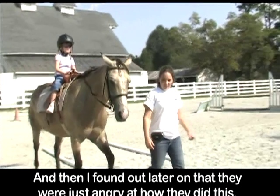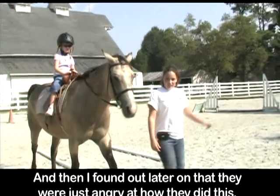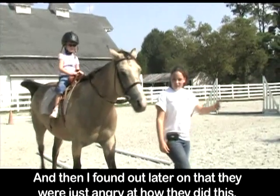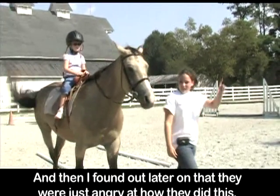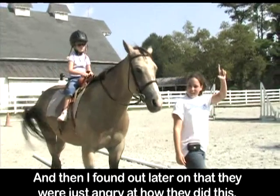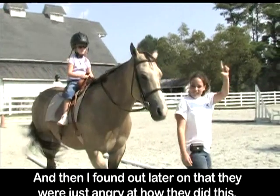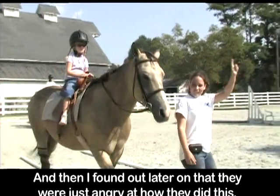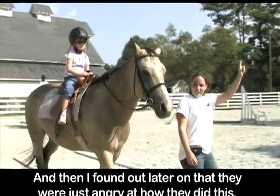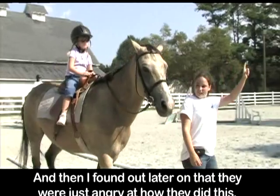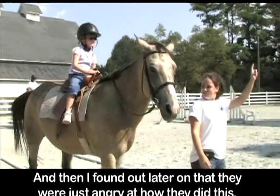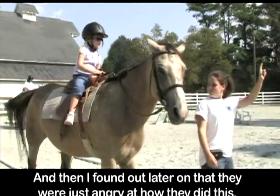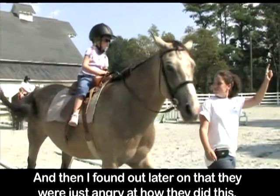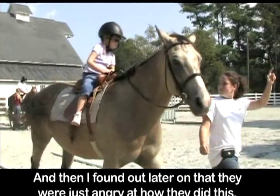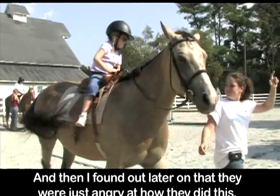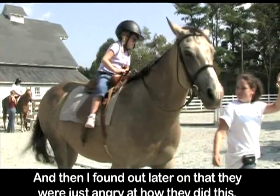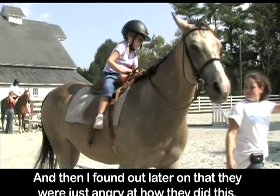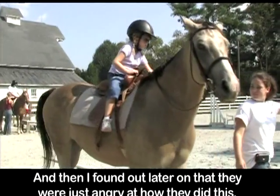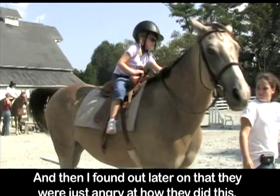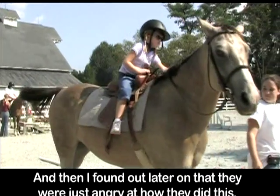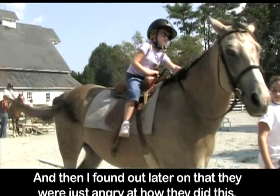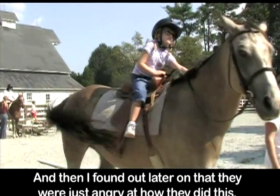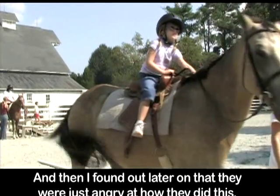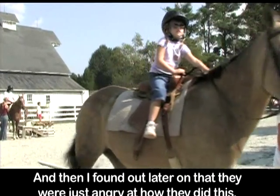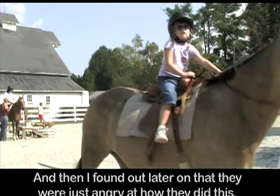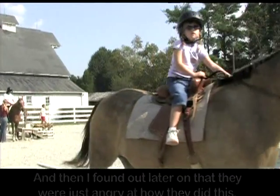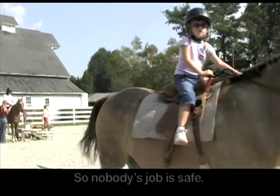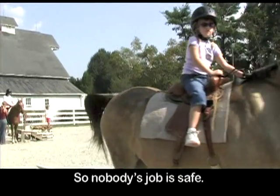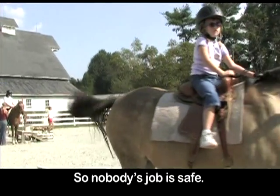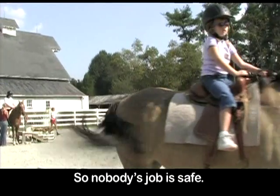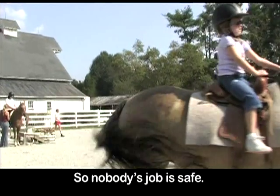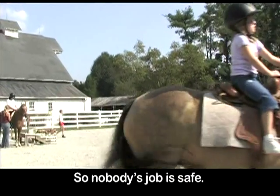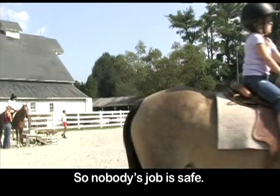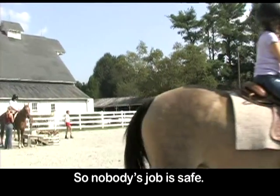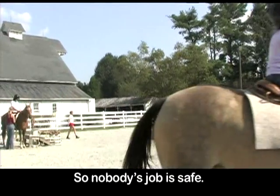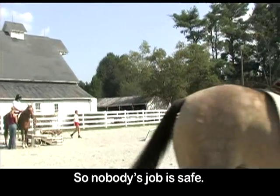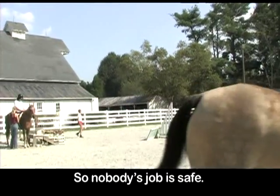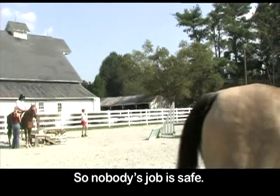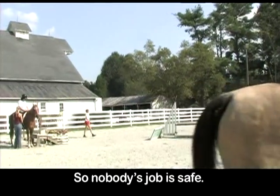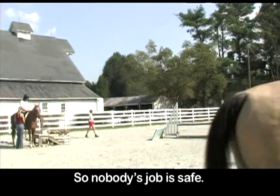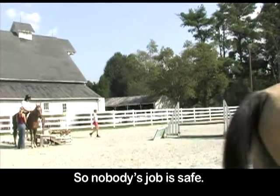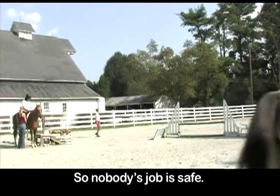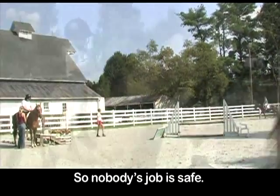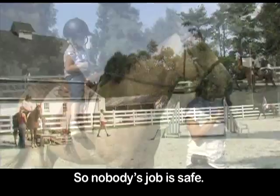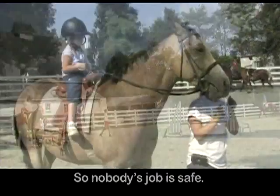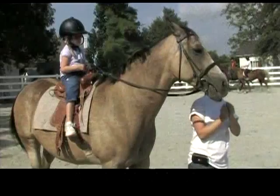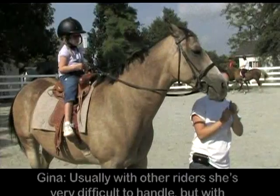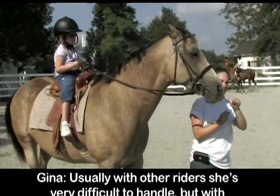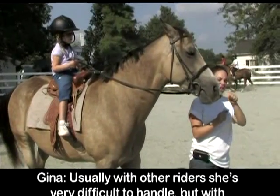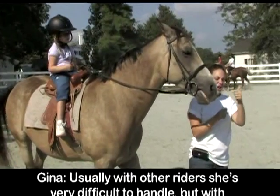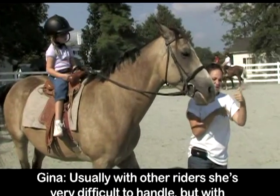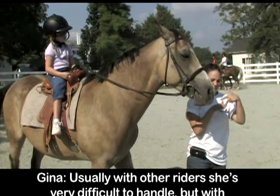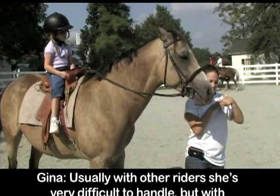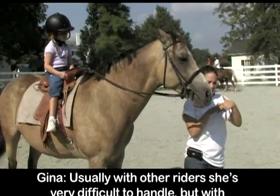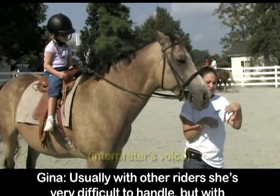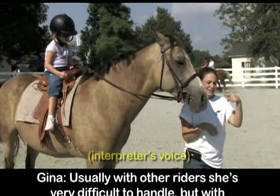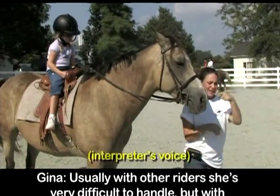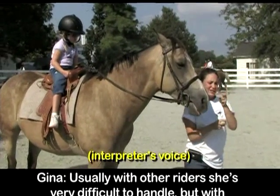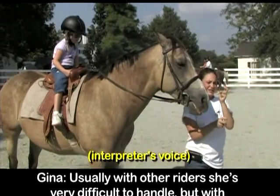that they were just angry at how they did this. So nobody's job is safe. Usually with other riders, she's